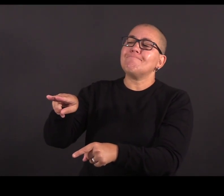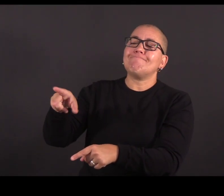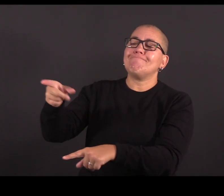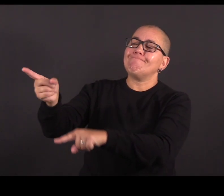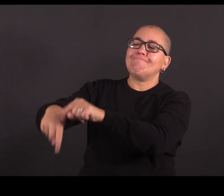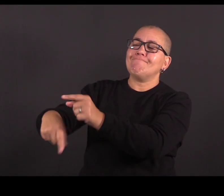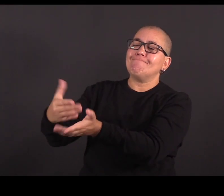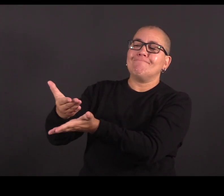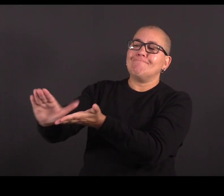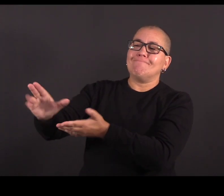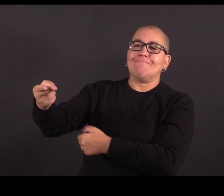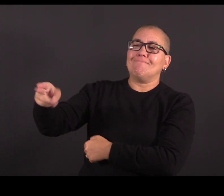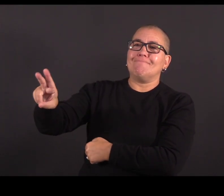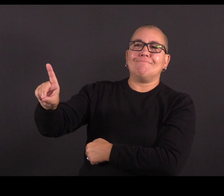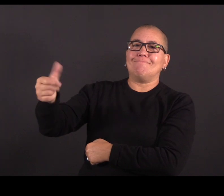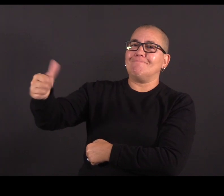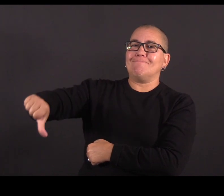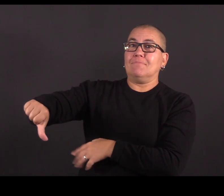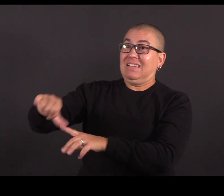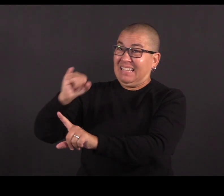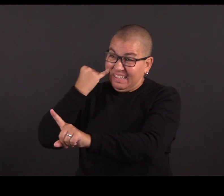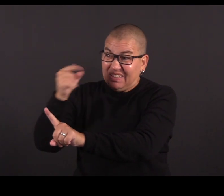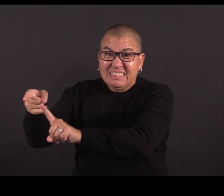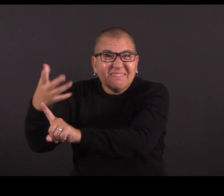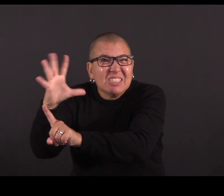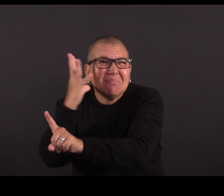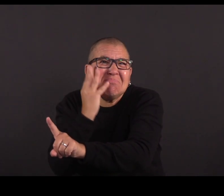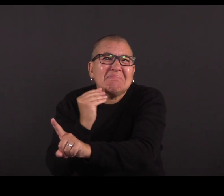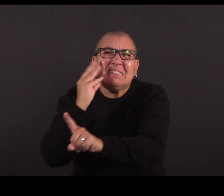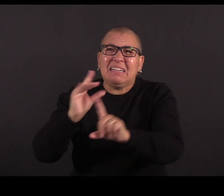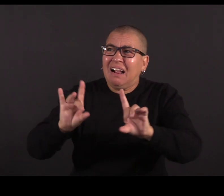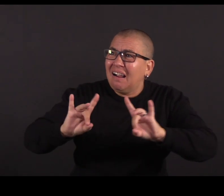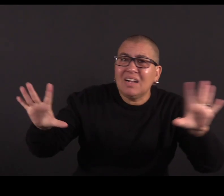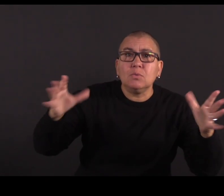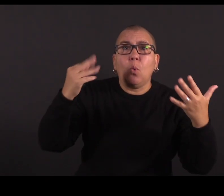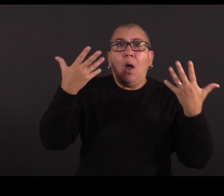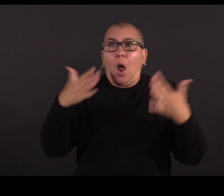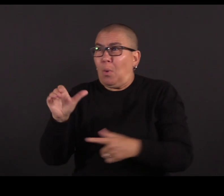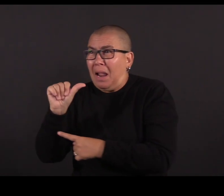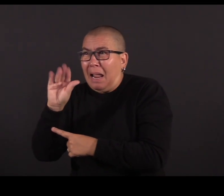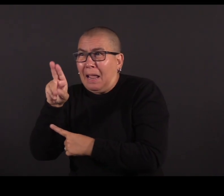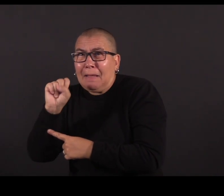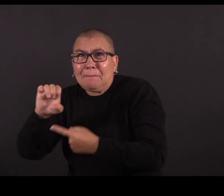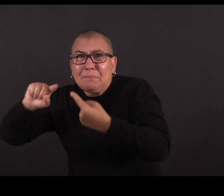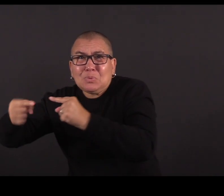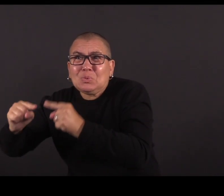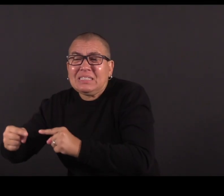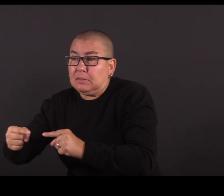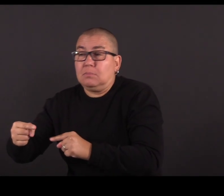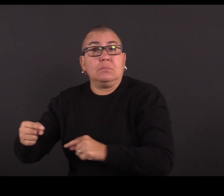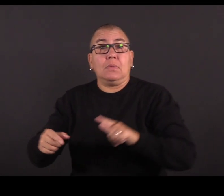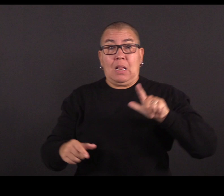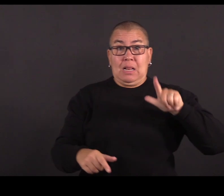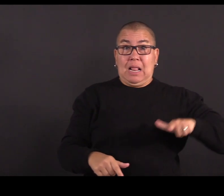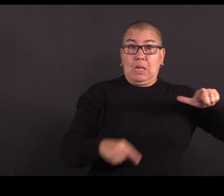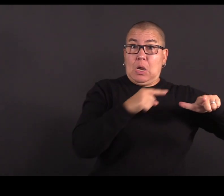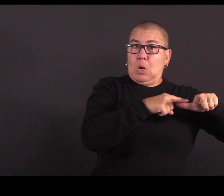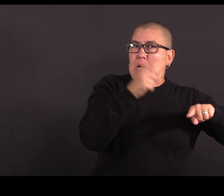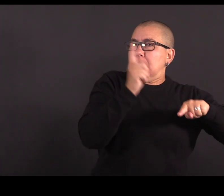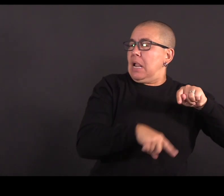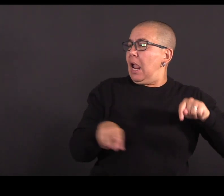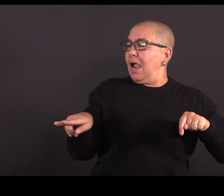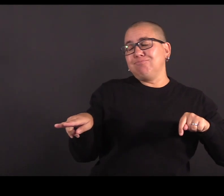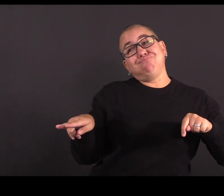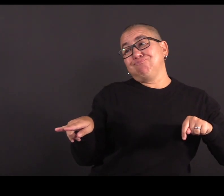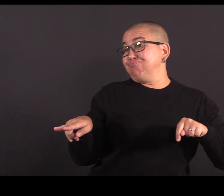having experienced violence or abuse committed against them. Landlords are prohibited from evicting or terminating lease